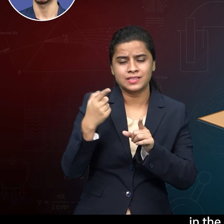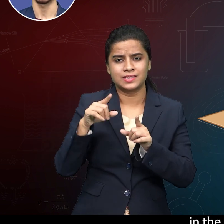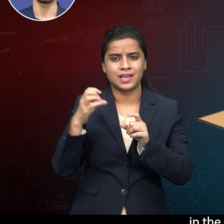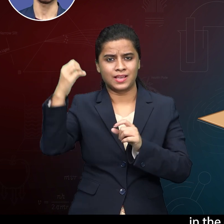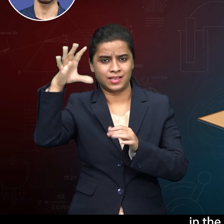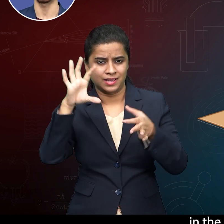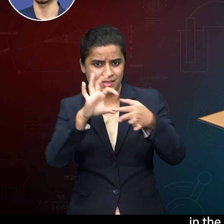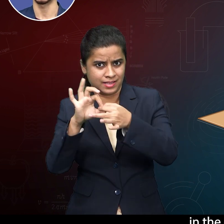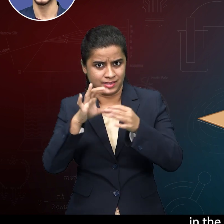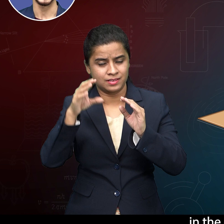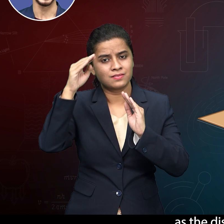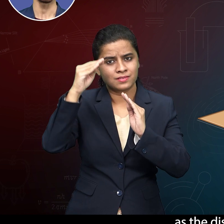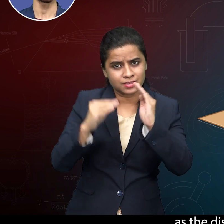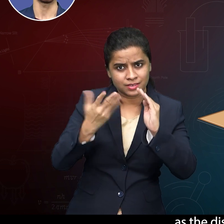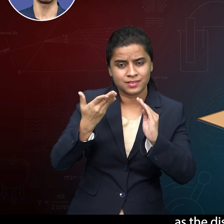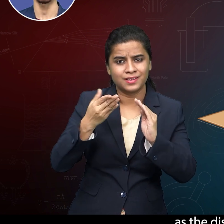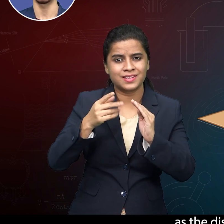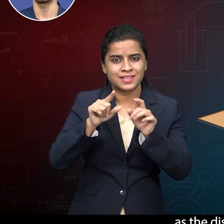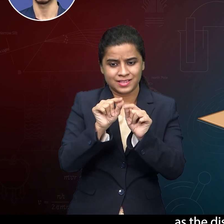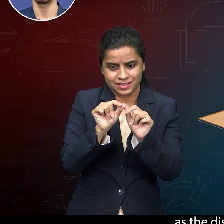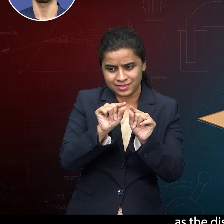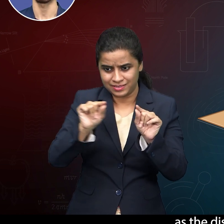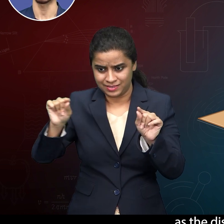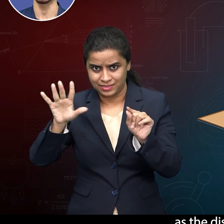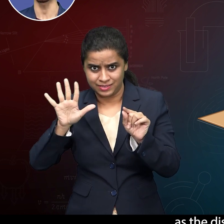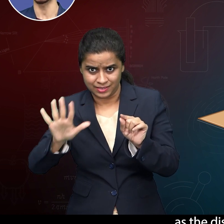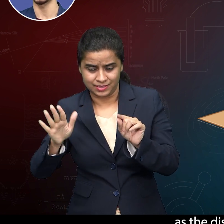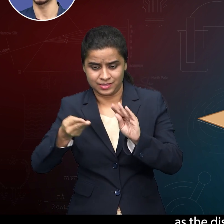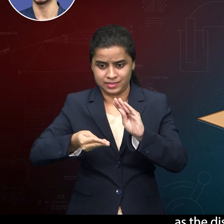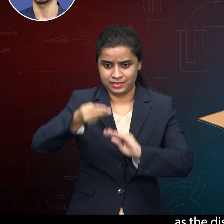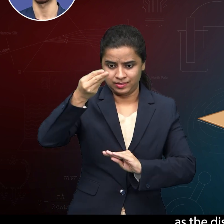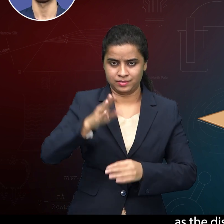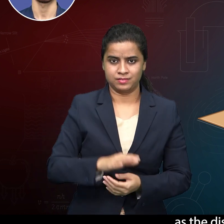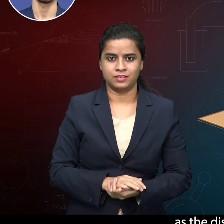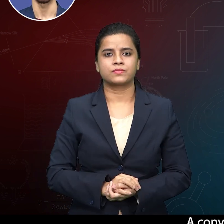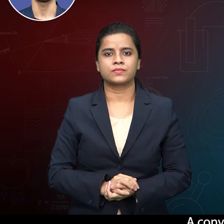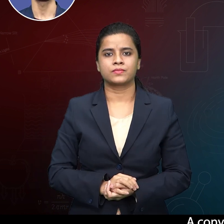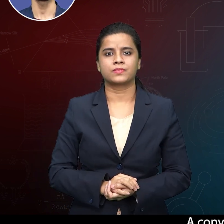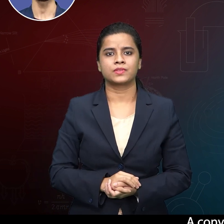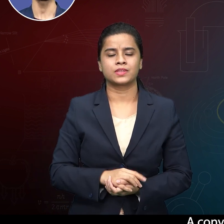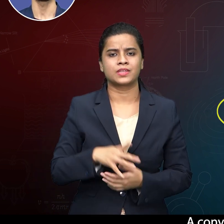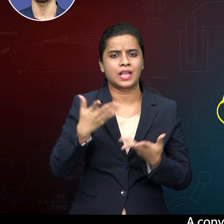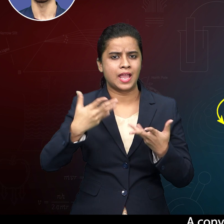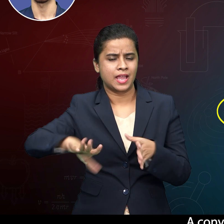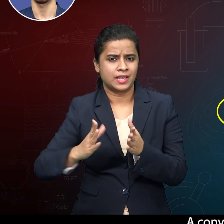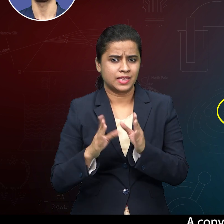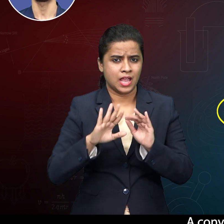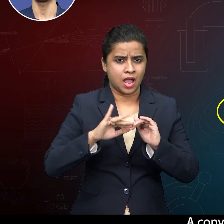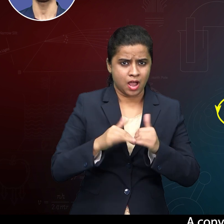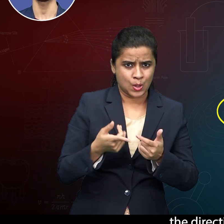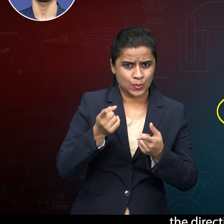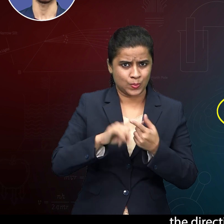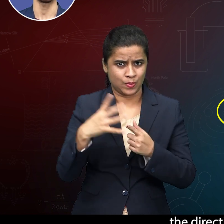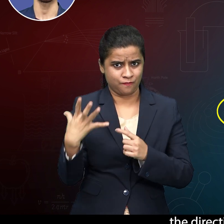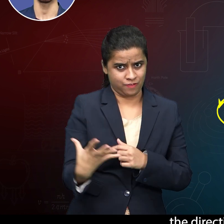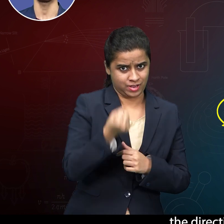conductor decreases as the distance from it increases. A convenient way of